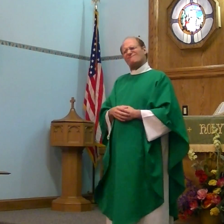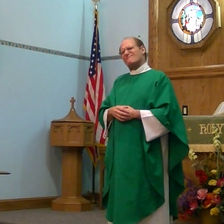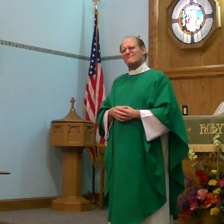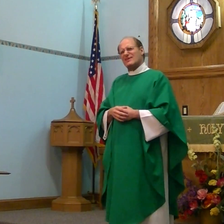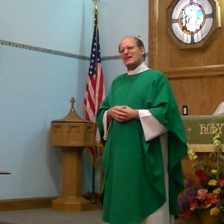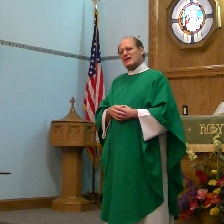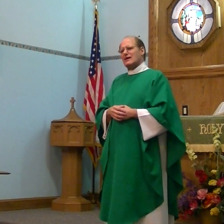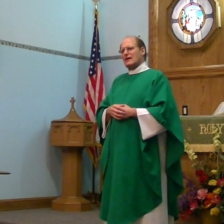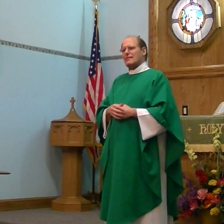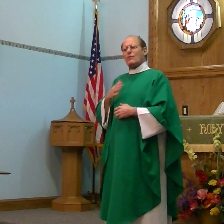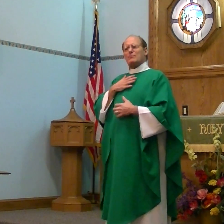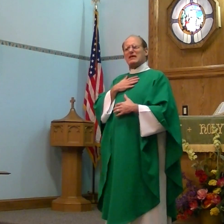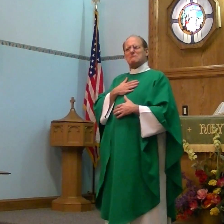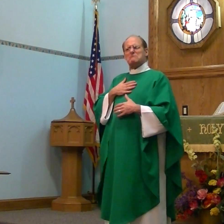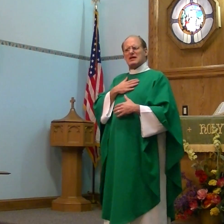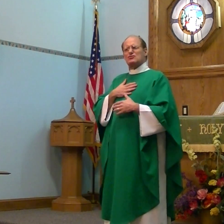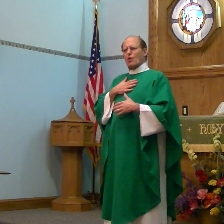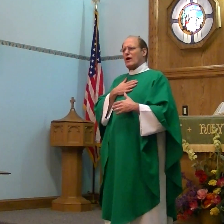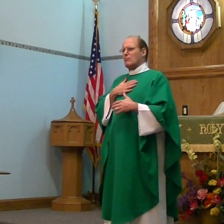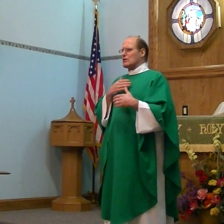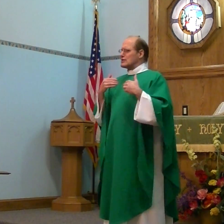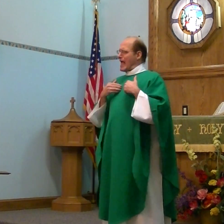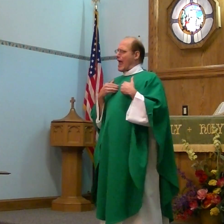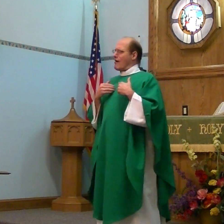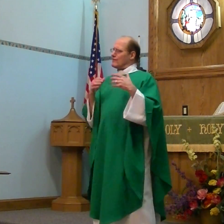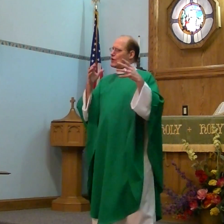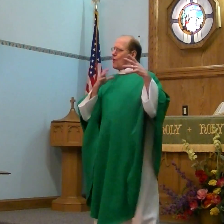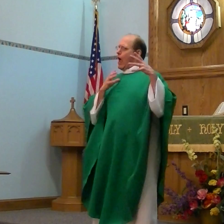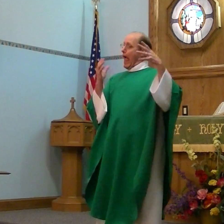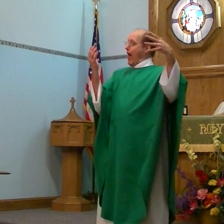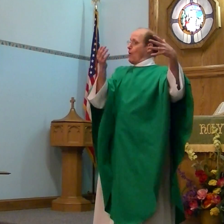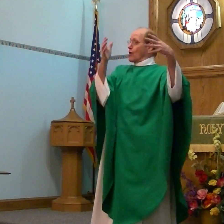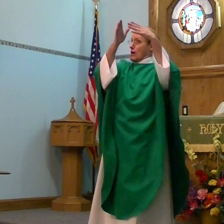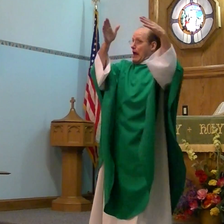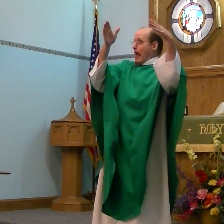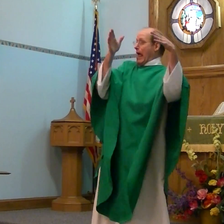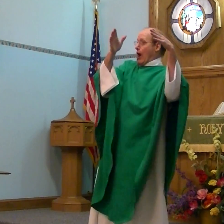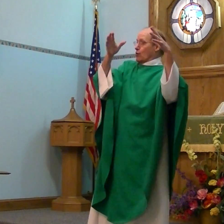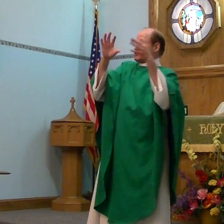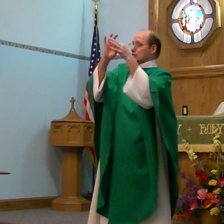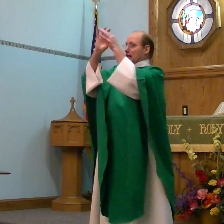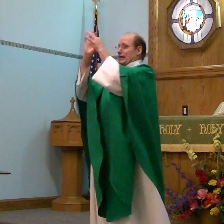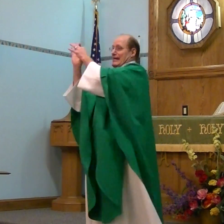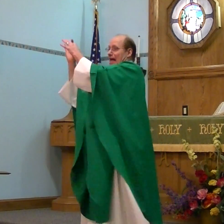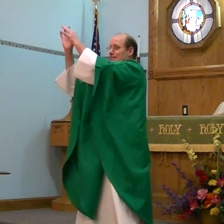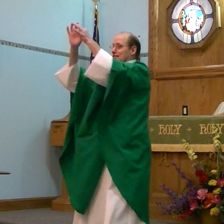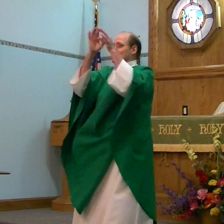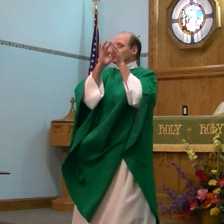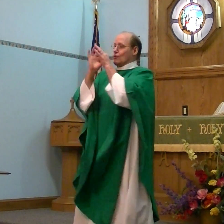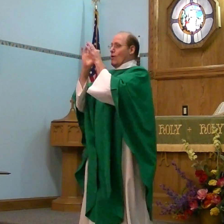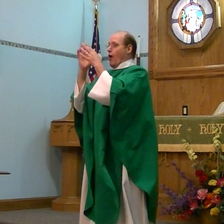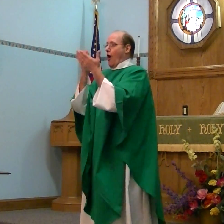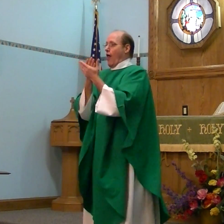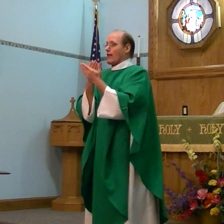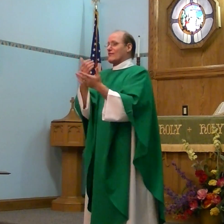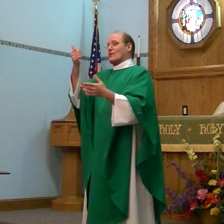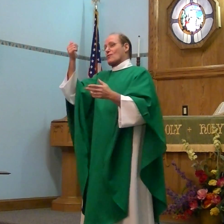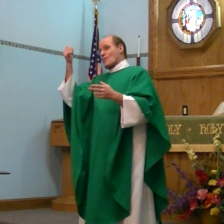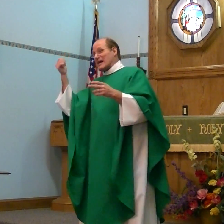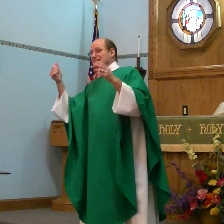that would be enjoyable to have, you know, our house connected to all of the rest